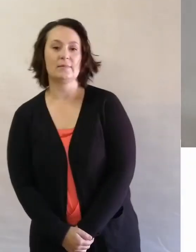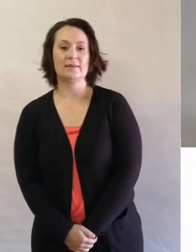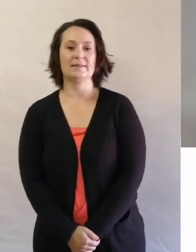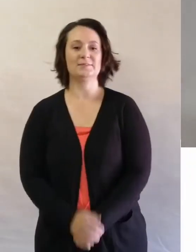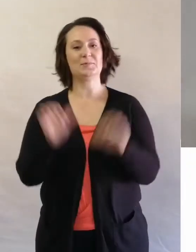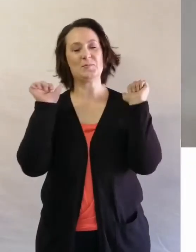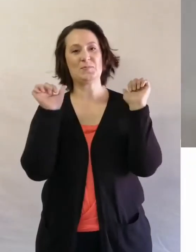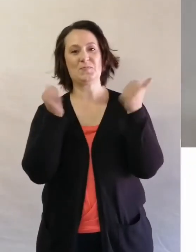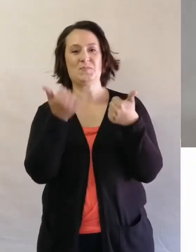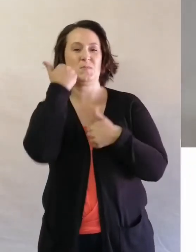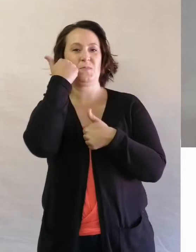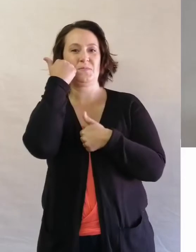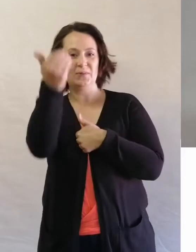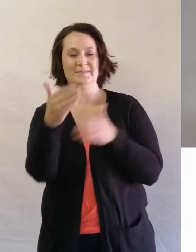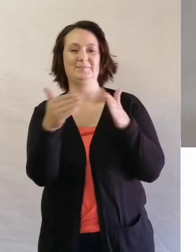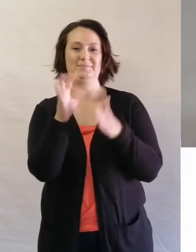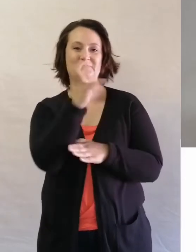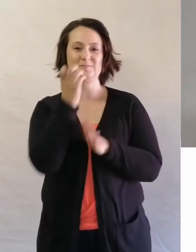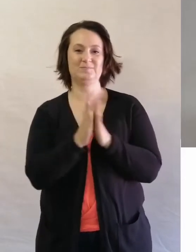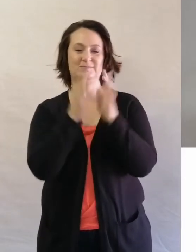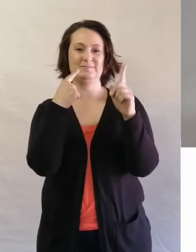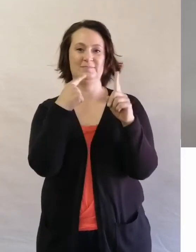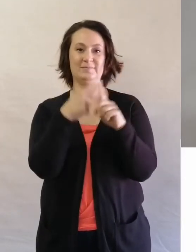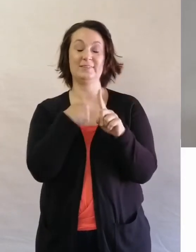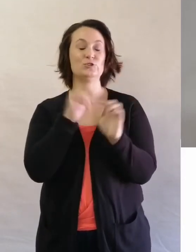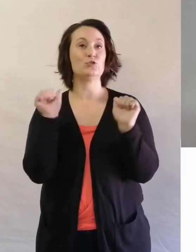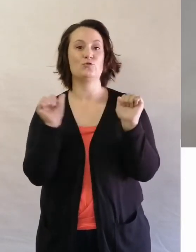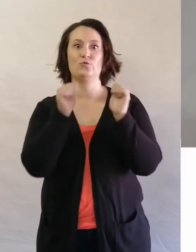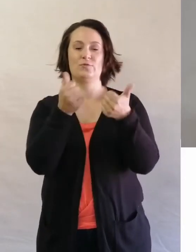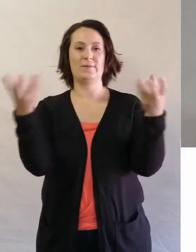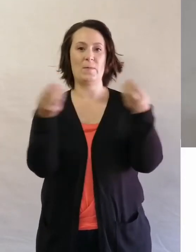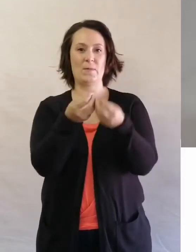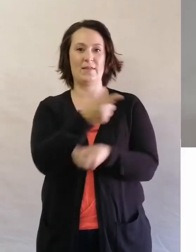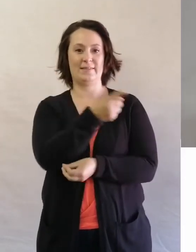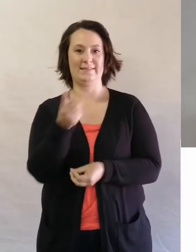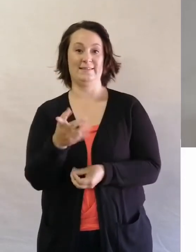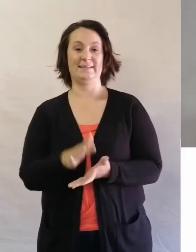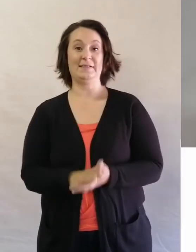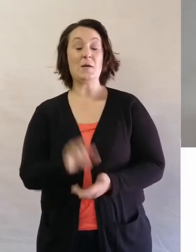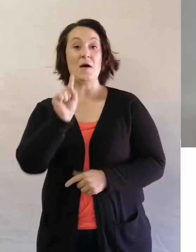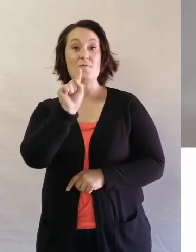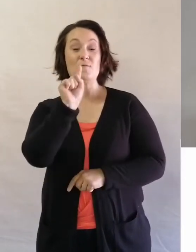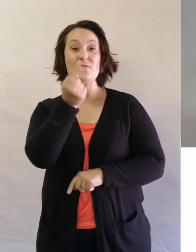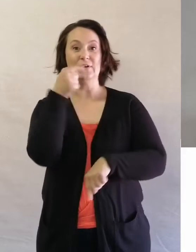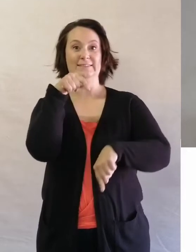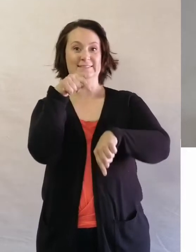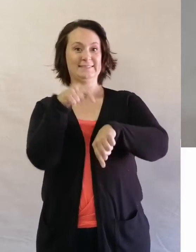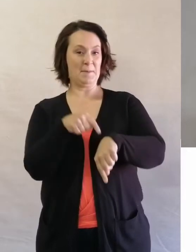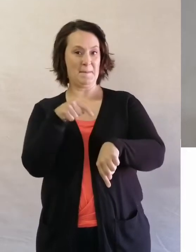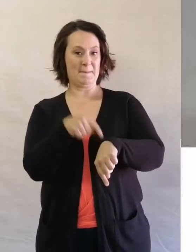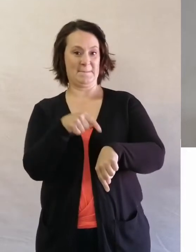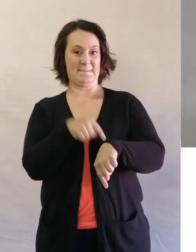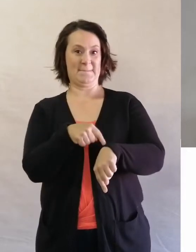Well, good morning, Cornerstone Church. It's great to be with you. This is my very first time that I